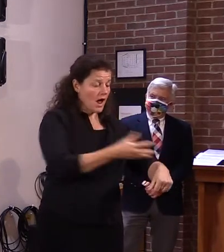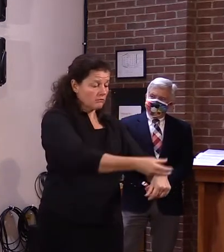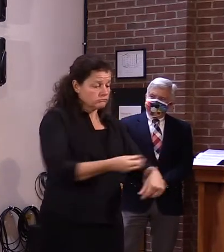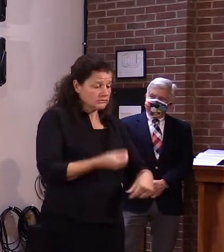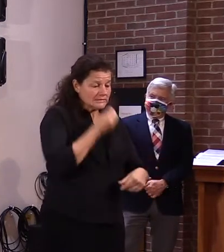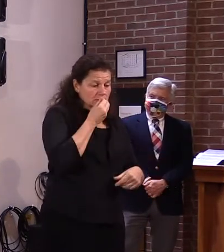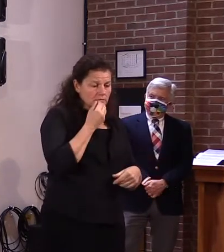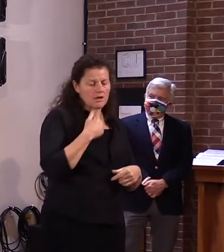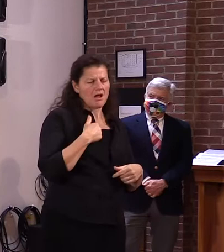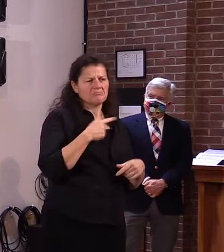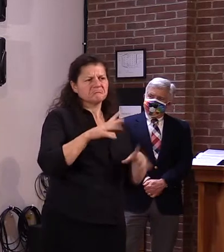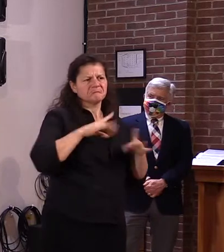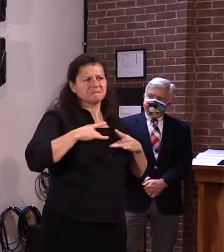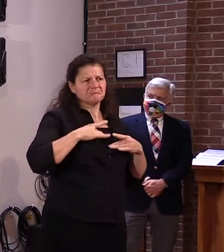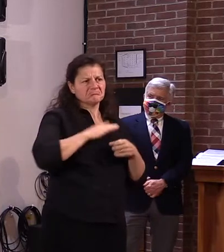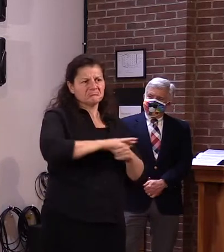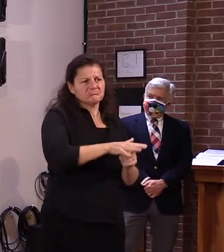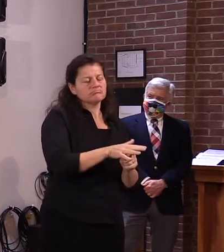previous question,